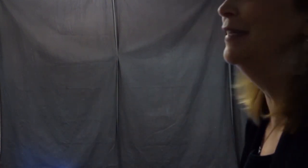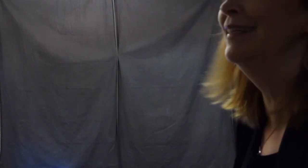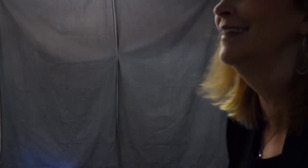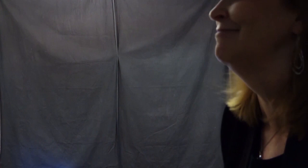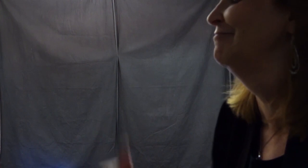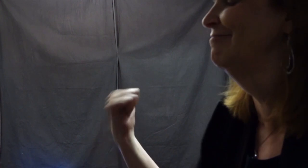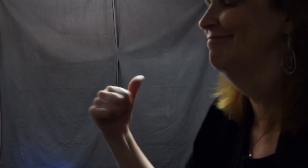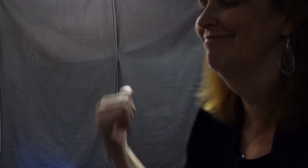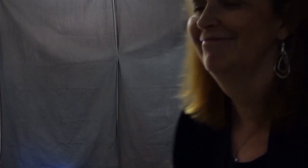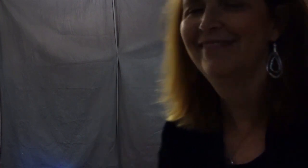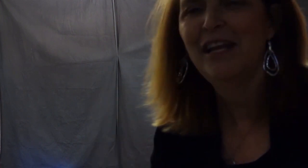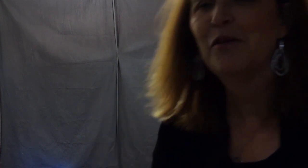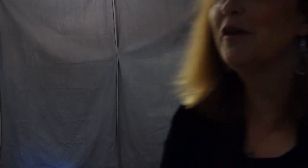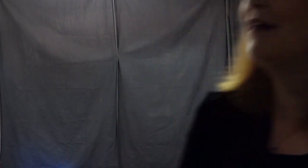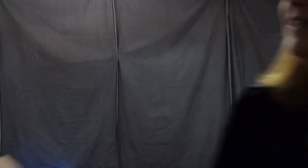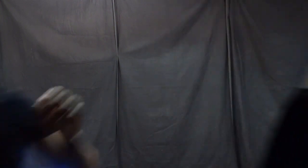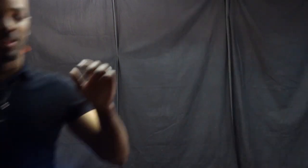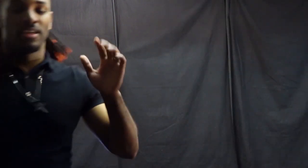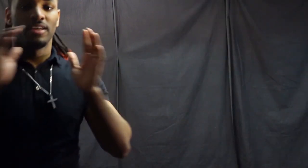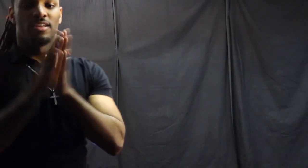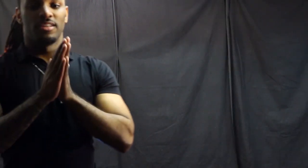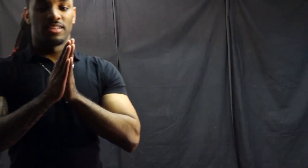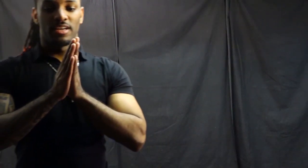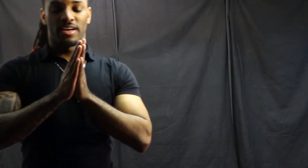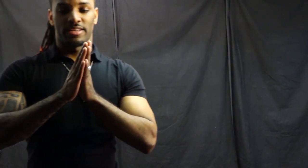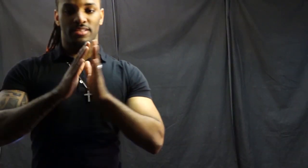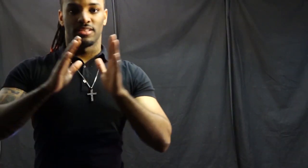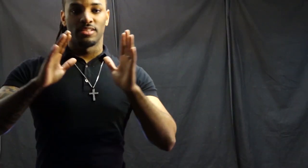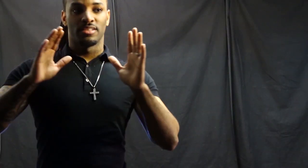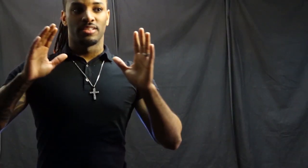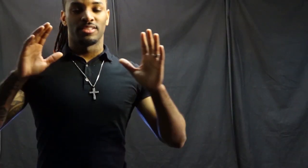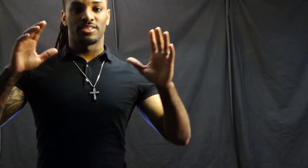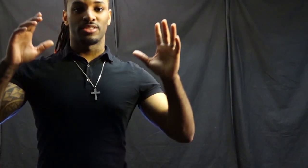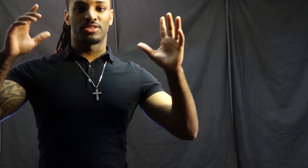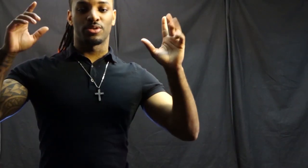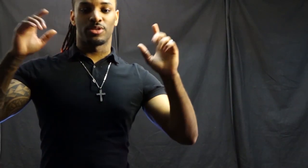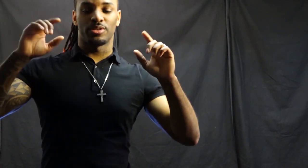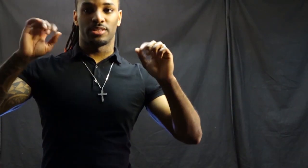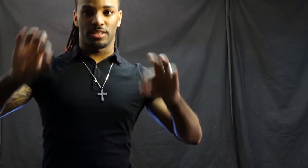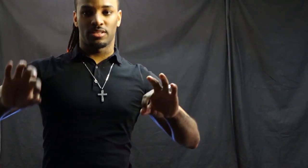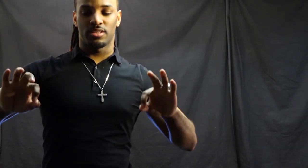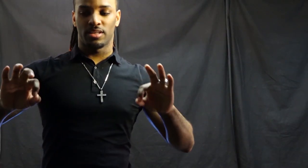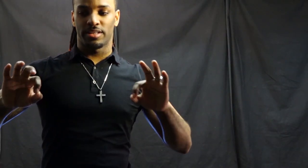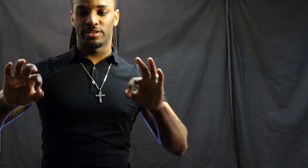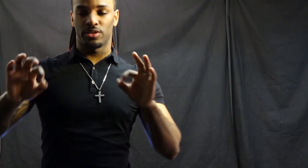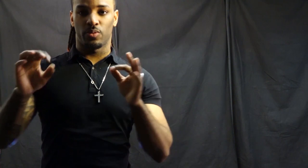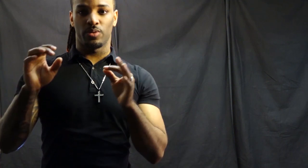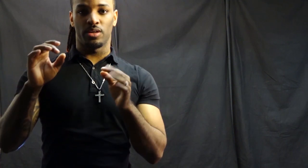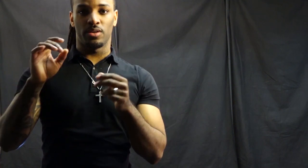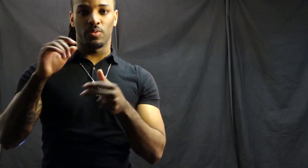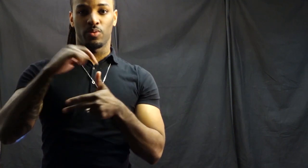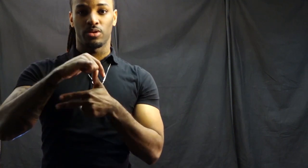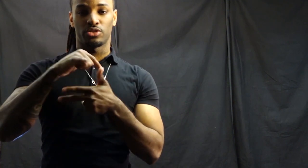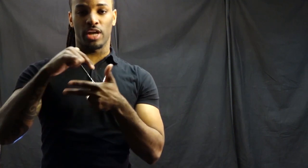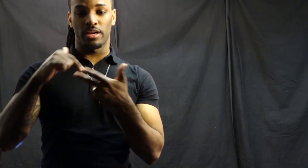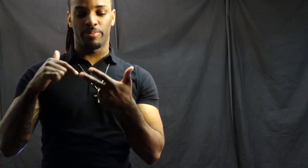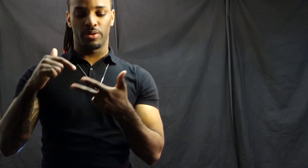screen. Awesome. We'll Okay. have Daniel put us in front of the Washington Monument or something. So Tony, just to let you know, we will try to